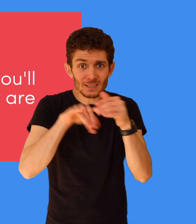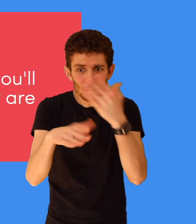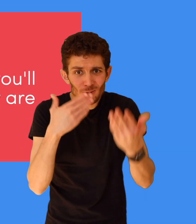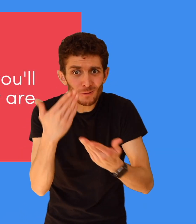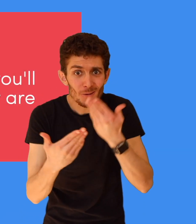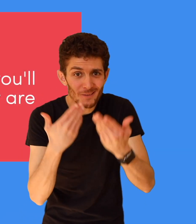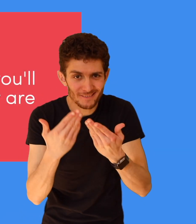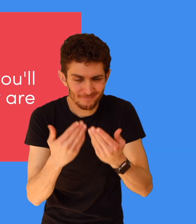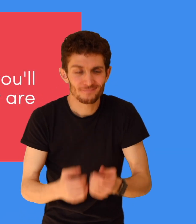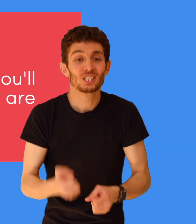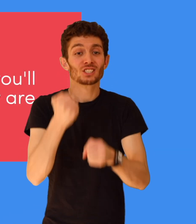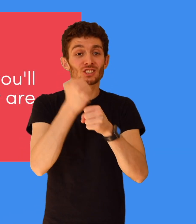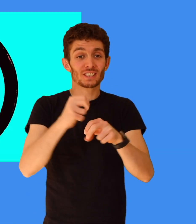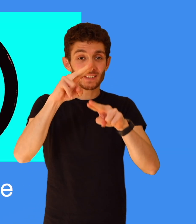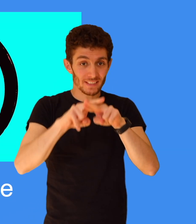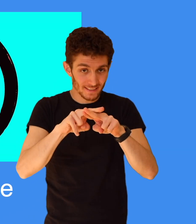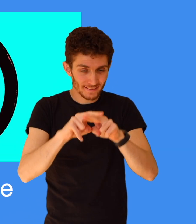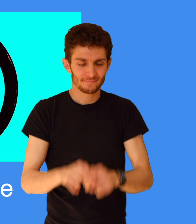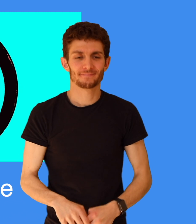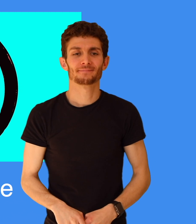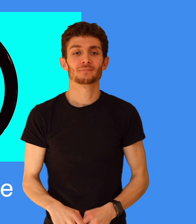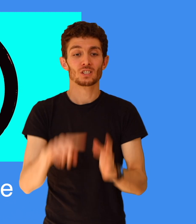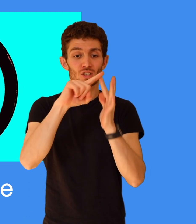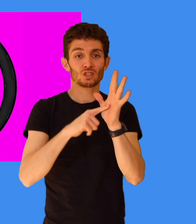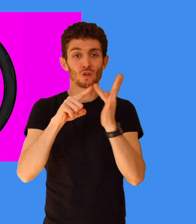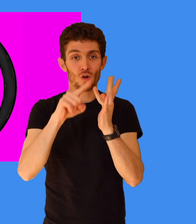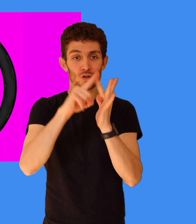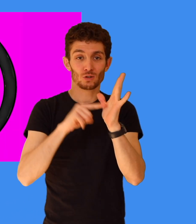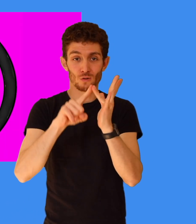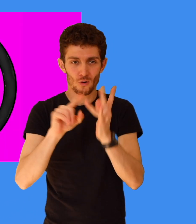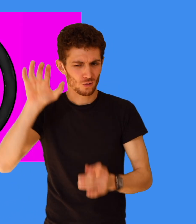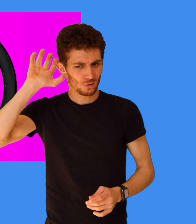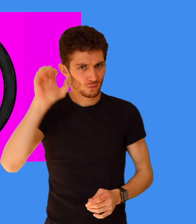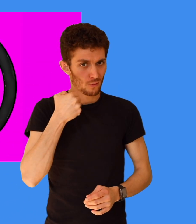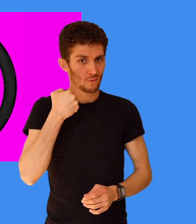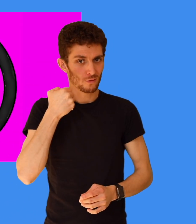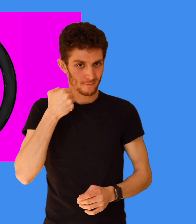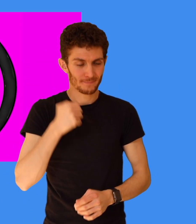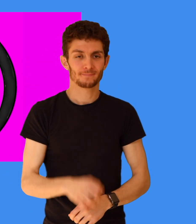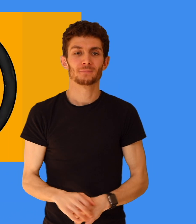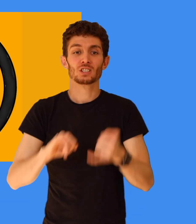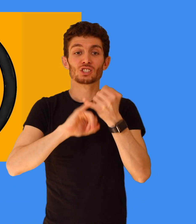The characters you'll meet in the story are Grandpa Gnome, JoJo Gnome,